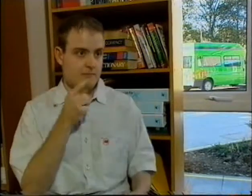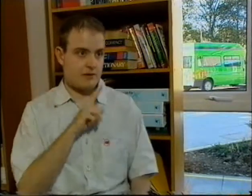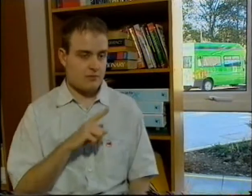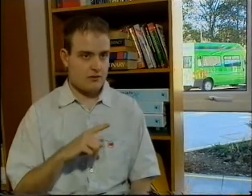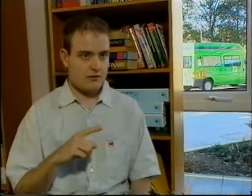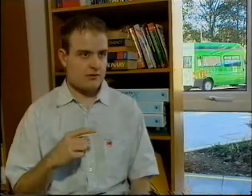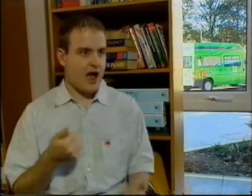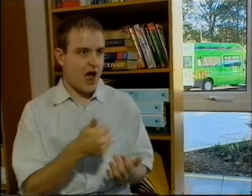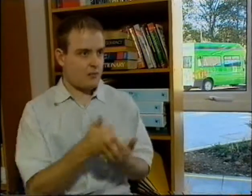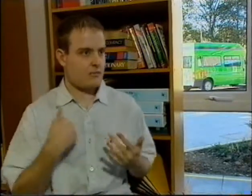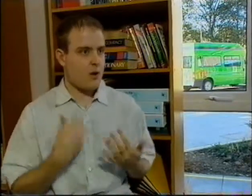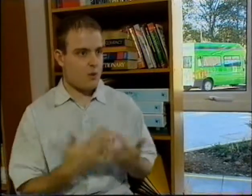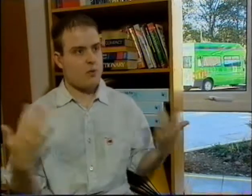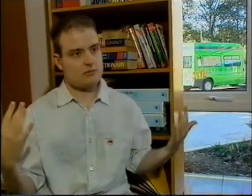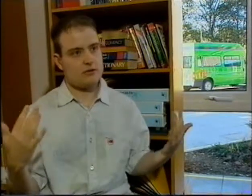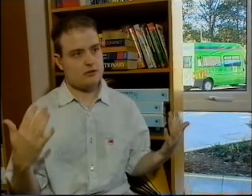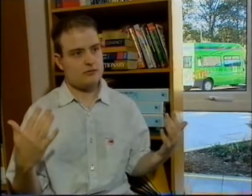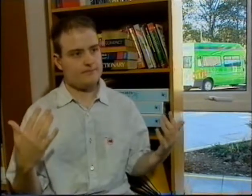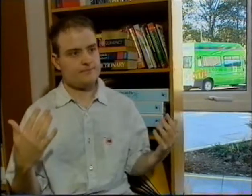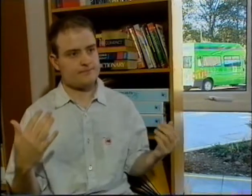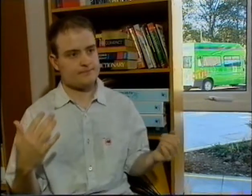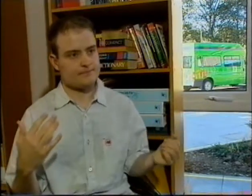When I started at Derby College for Deaf People, it helped me ever such a lot.